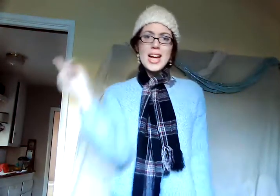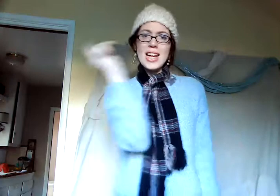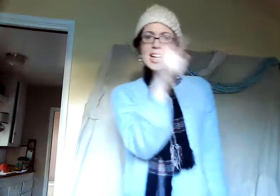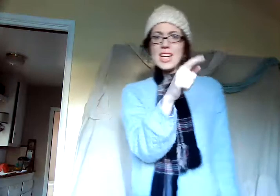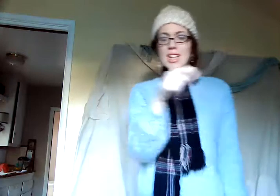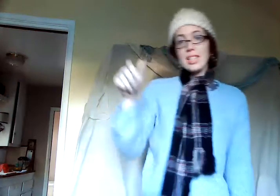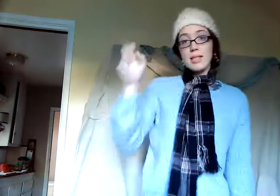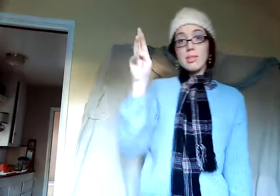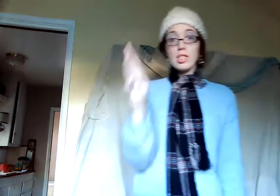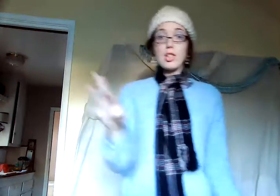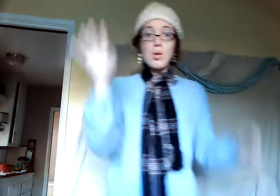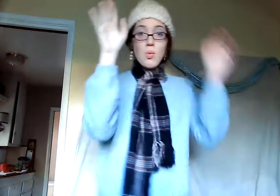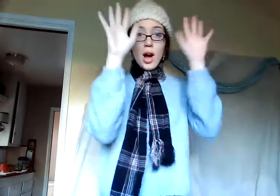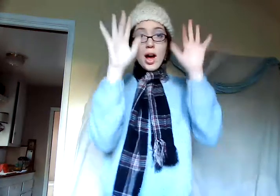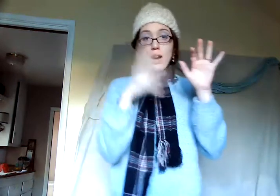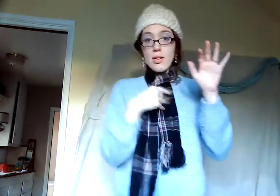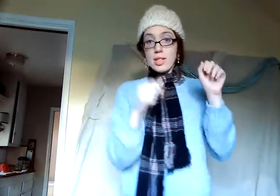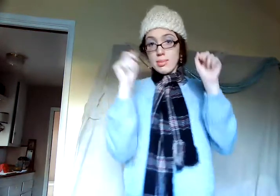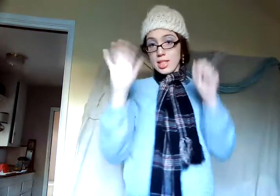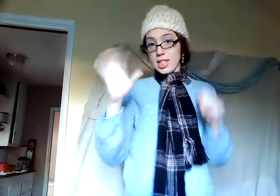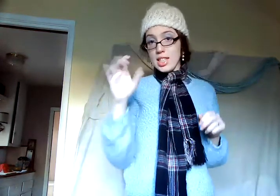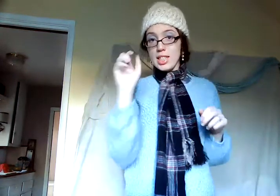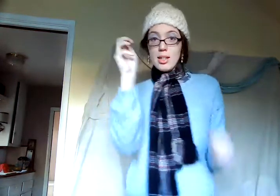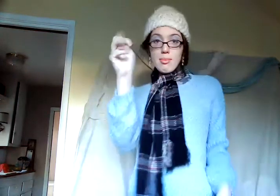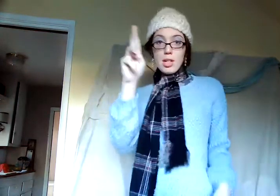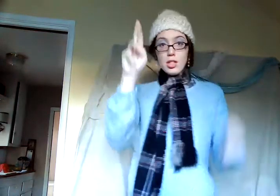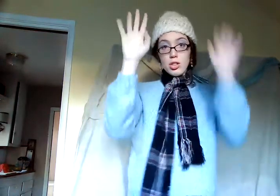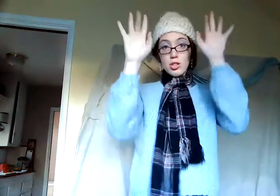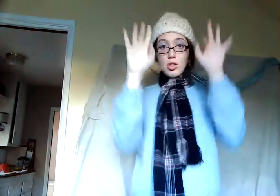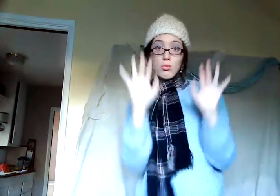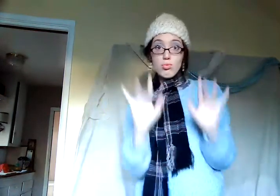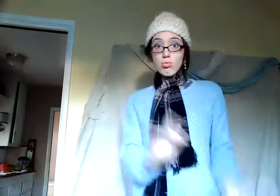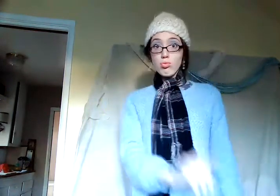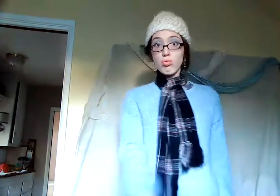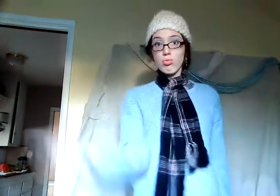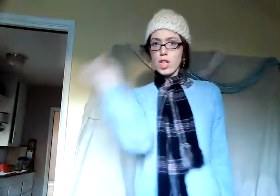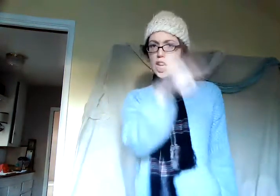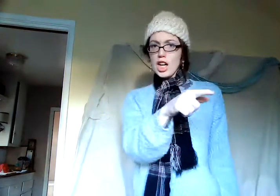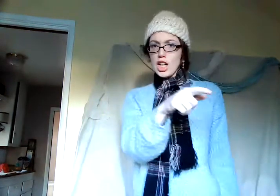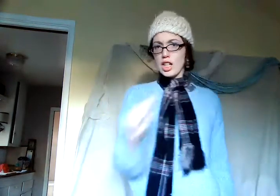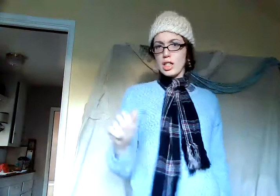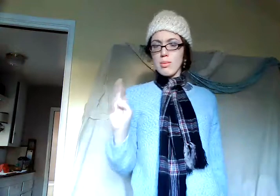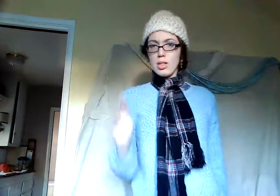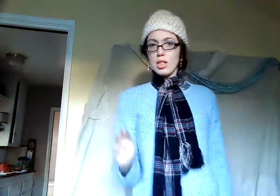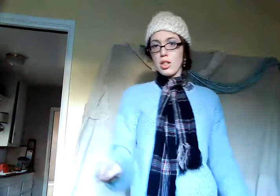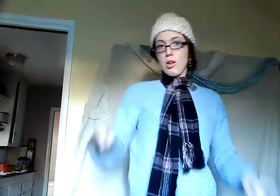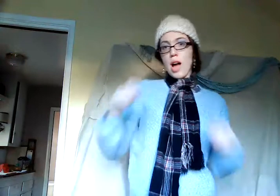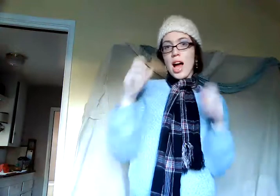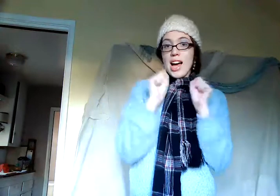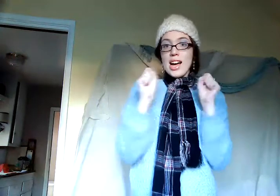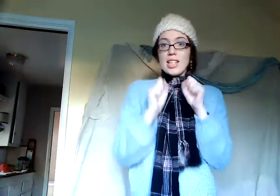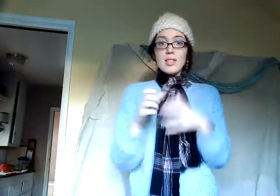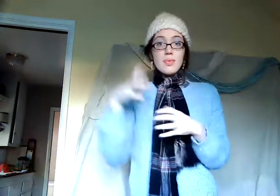he's Mr. White Christmas he's Mr. Snow he's Mr. Icicle